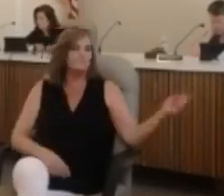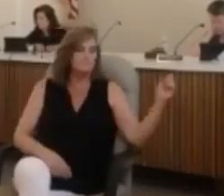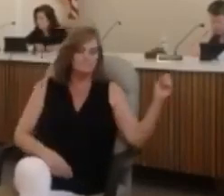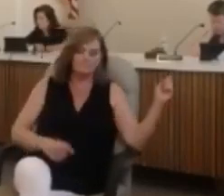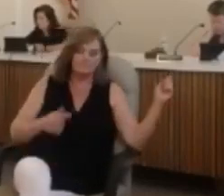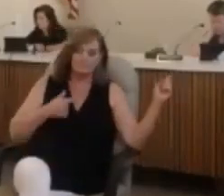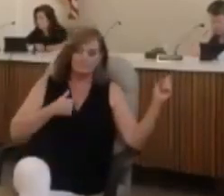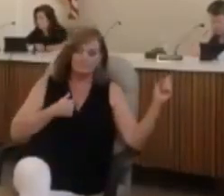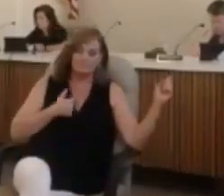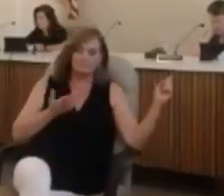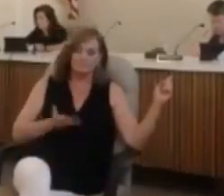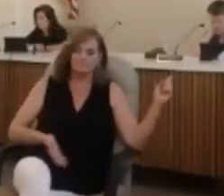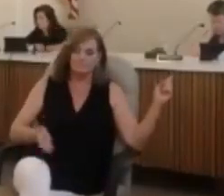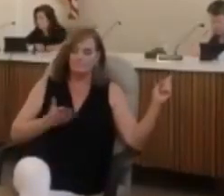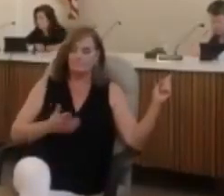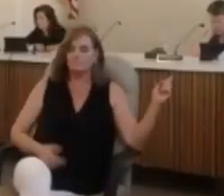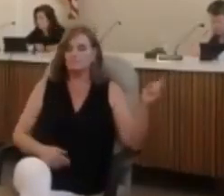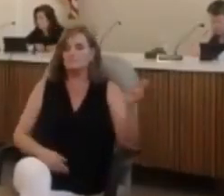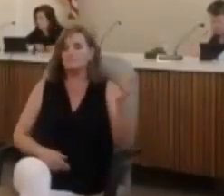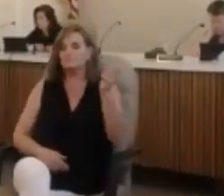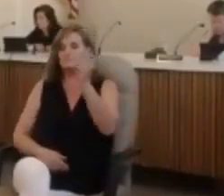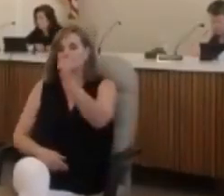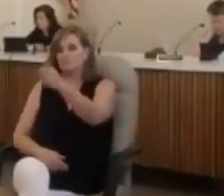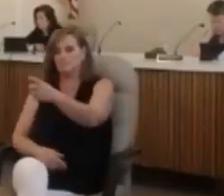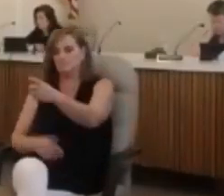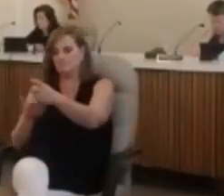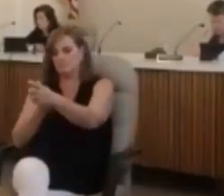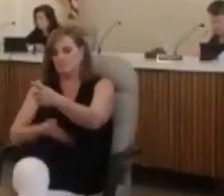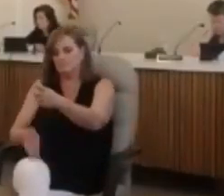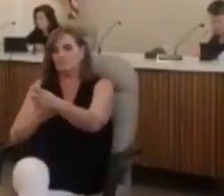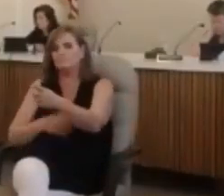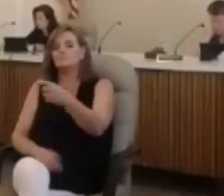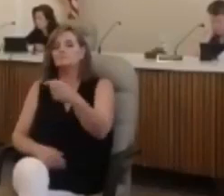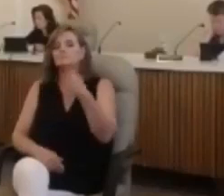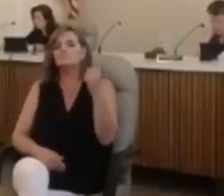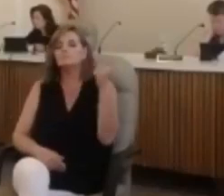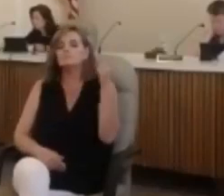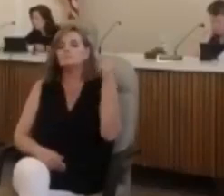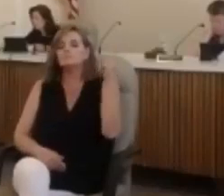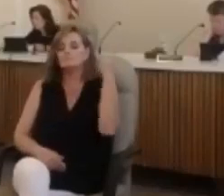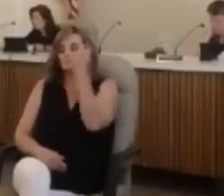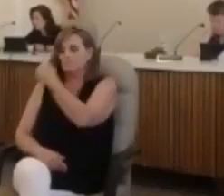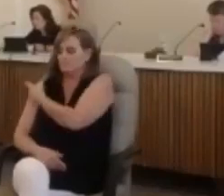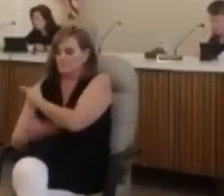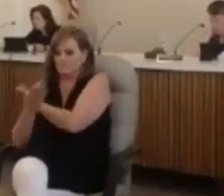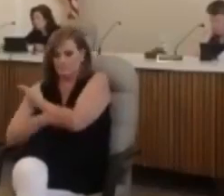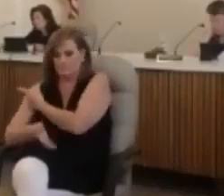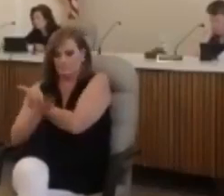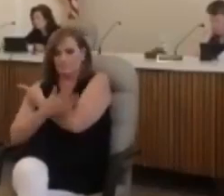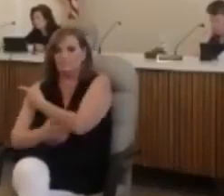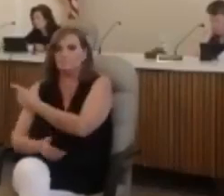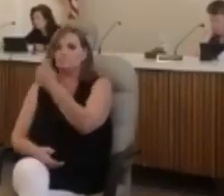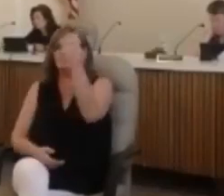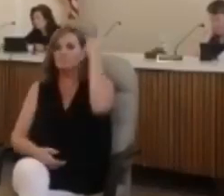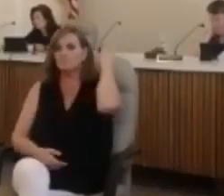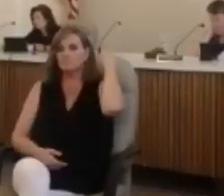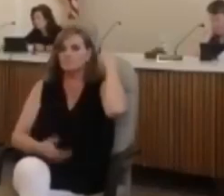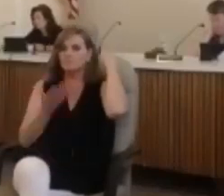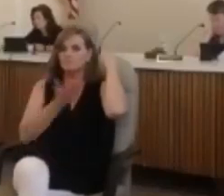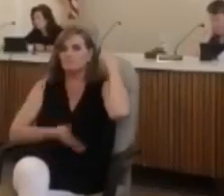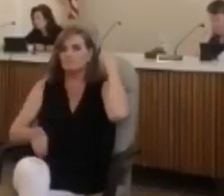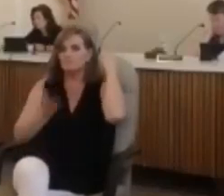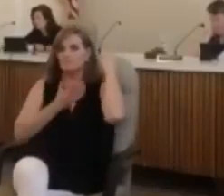Aye. Councilmember Safranek. Aye. Councilmember Bolsner. Aye. Supervisor Schultz.